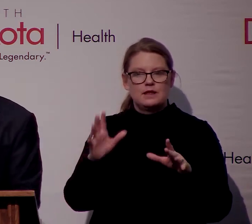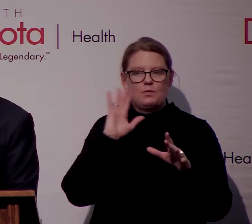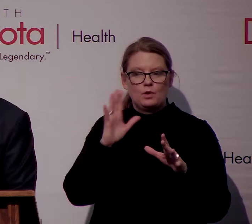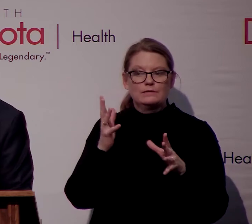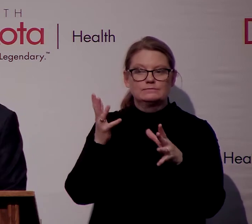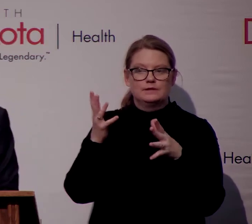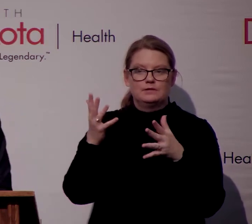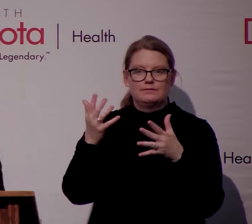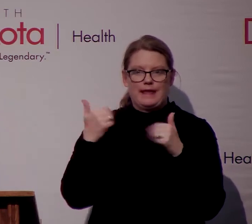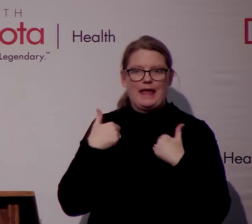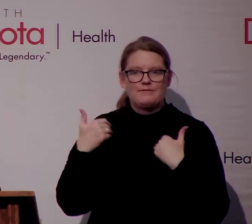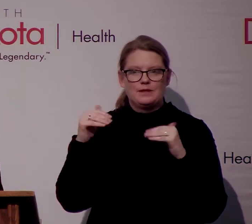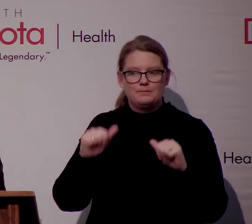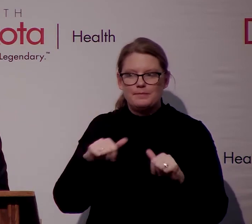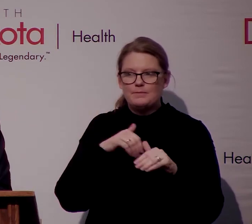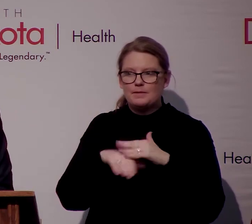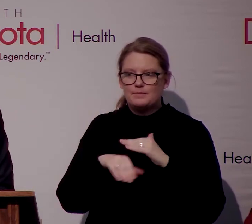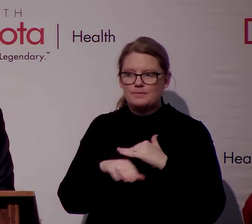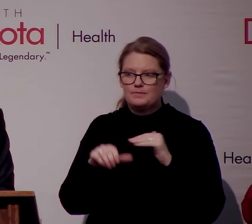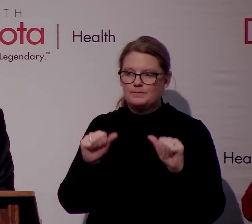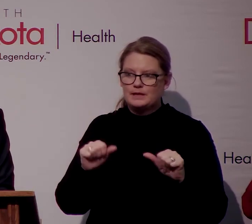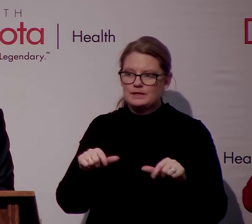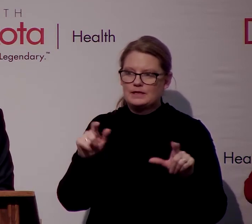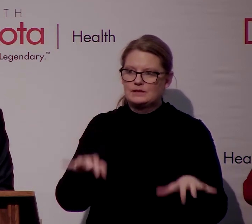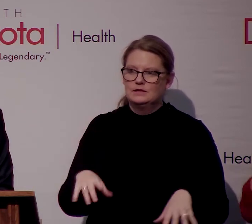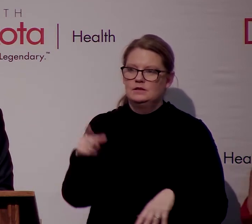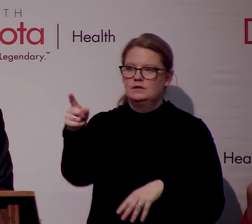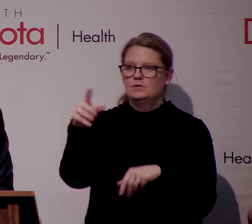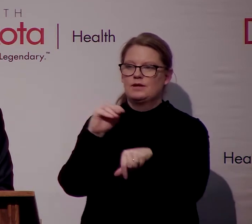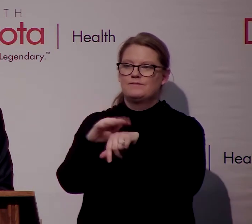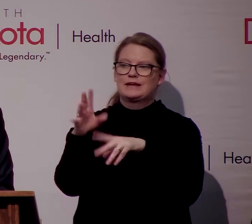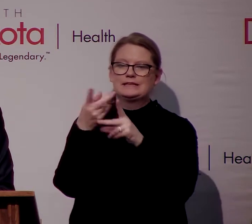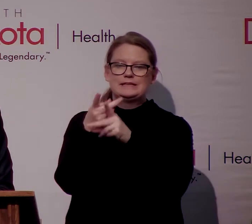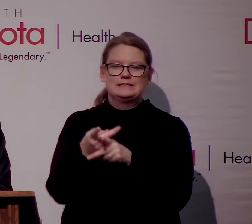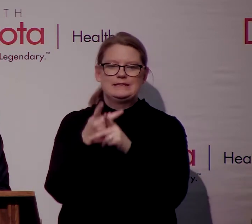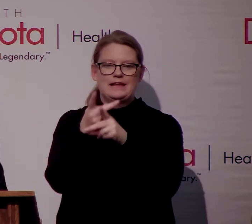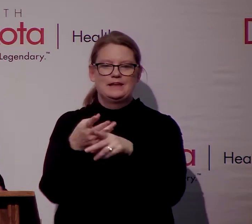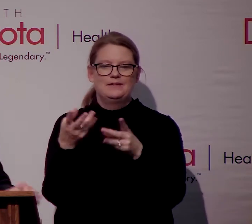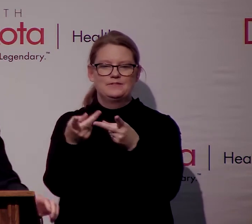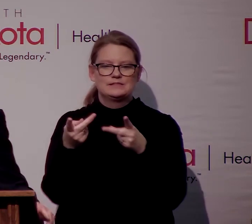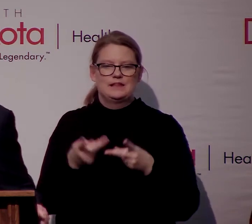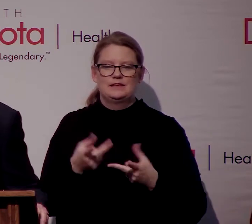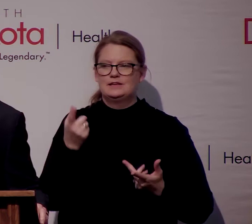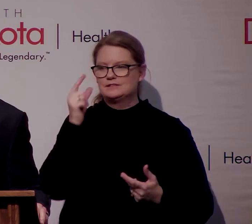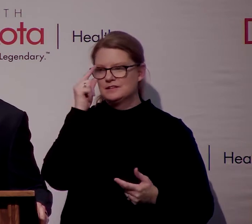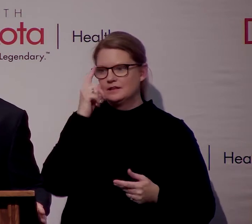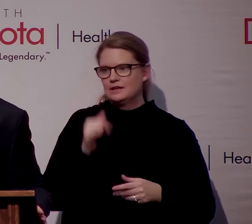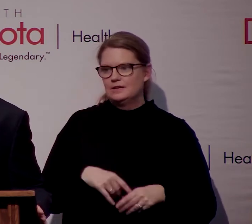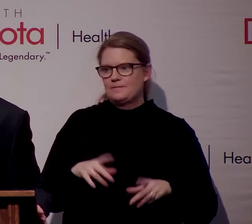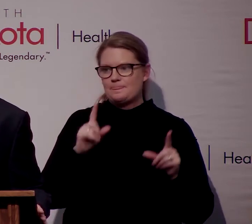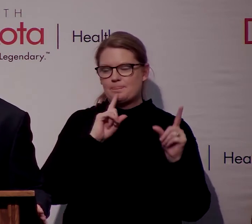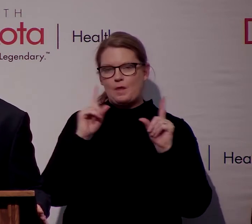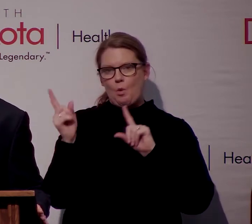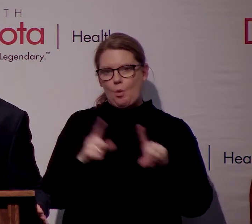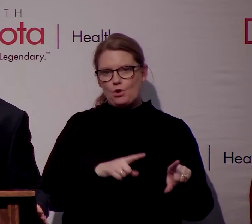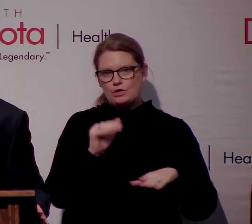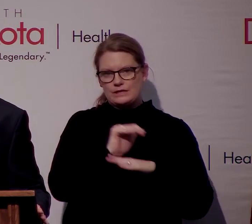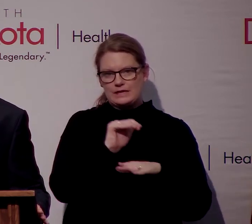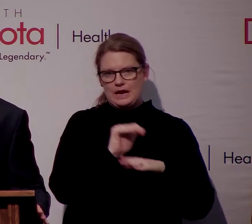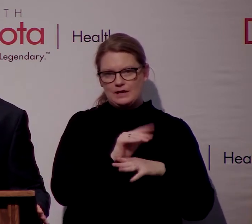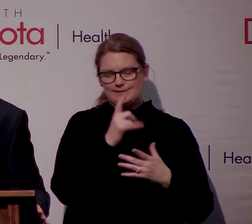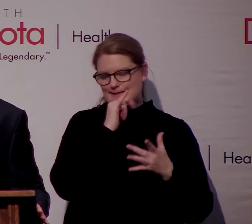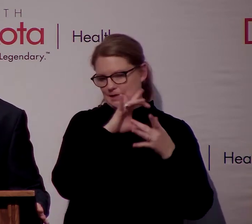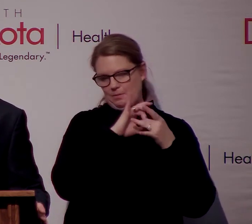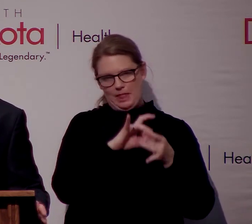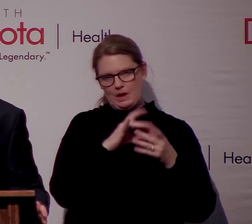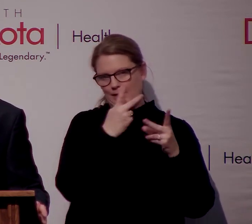that happens. Does it have any effect on daycare facilities? The order that we made tonight does not